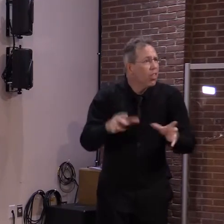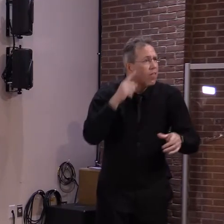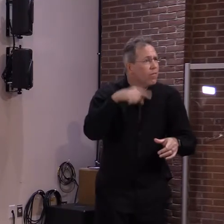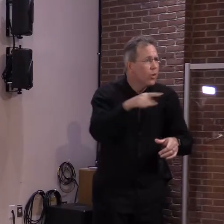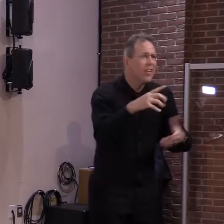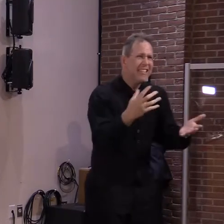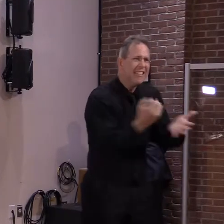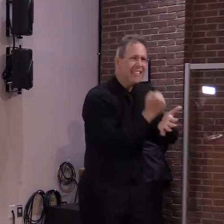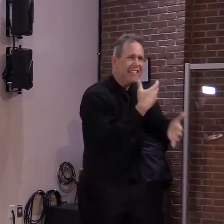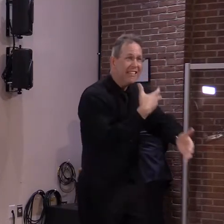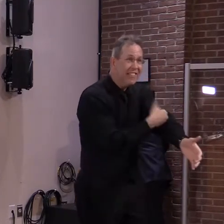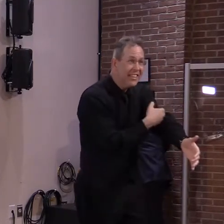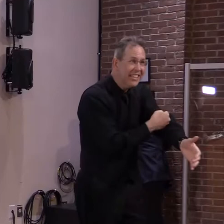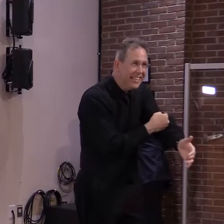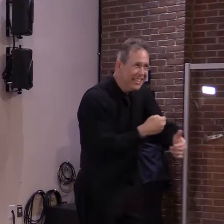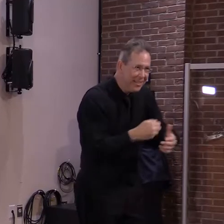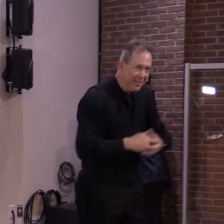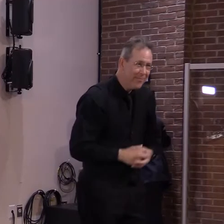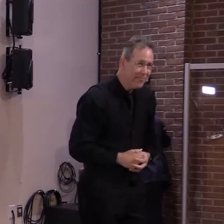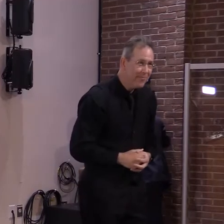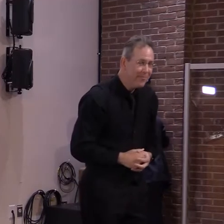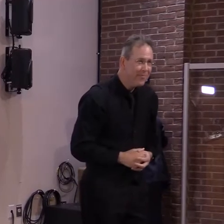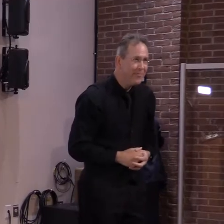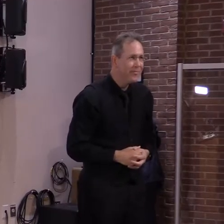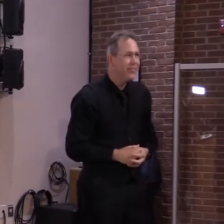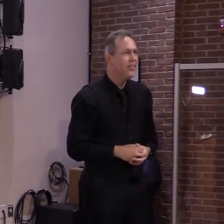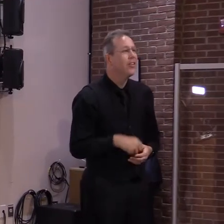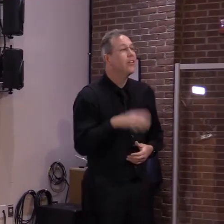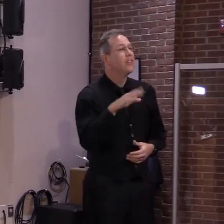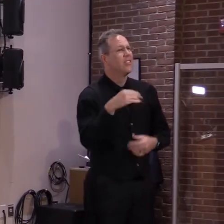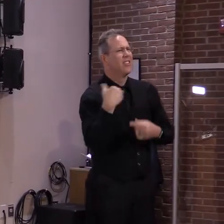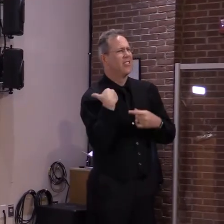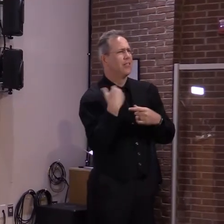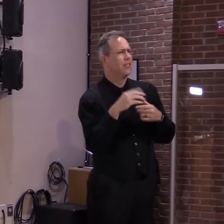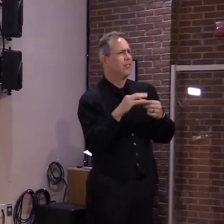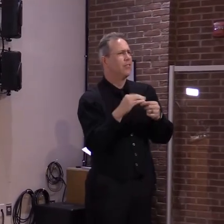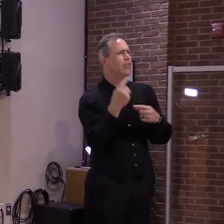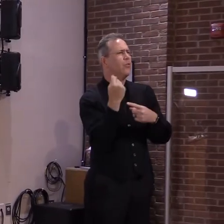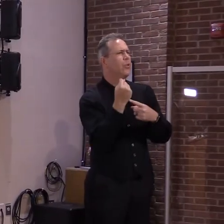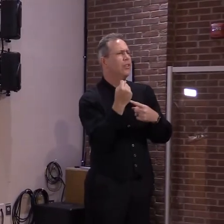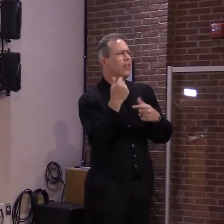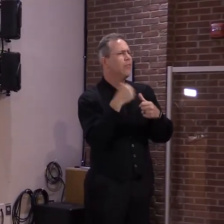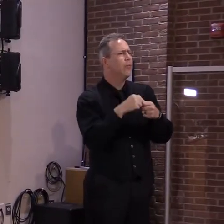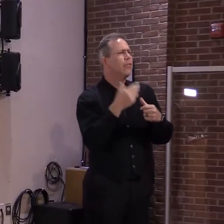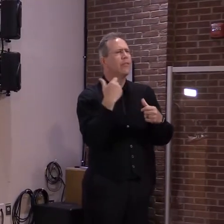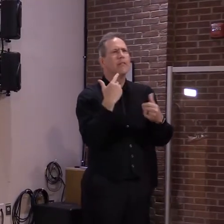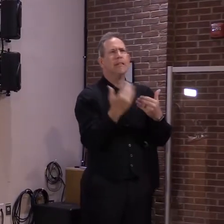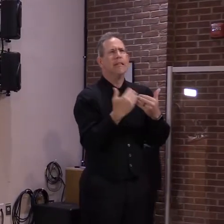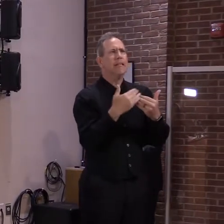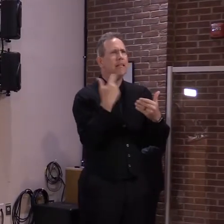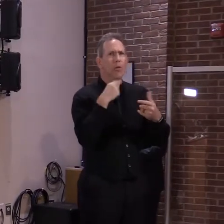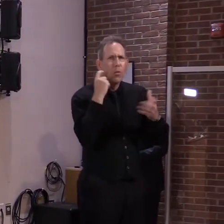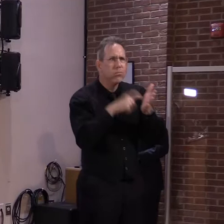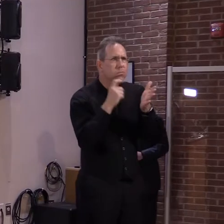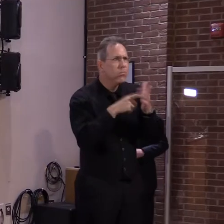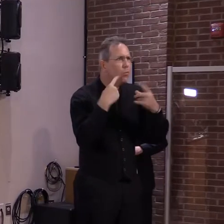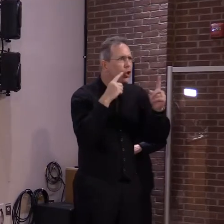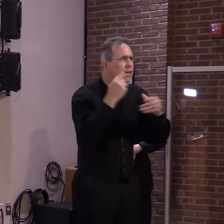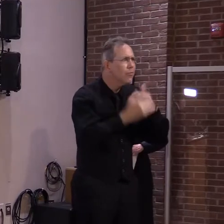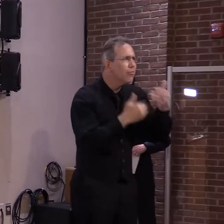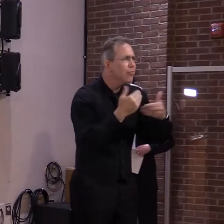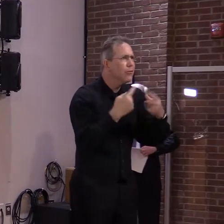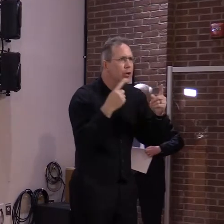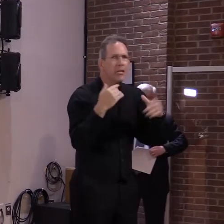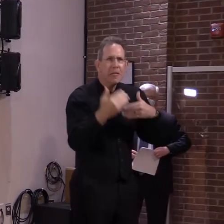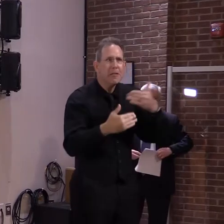vaccinated. As we mentioned on Tuesday, it's now easier than ever. And although we're making good progress, we still